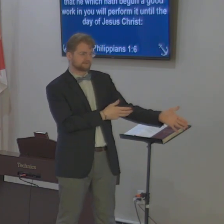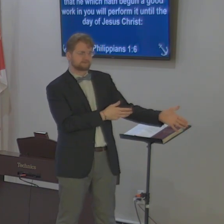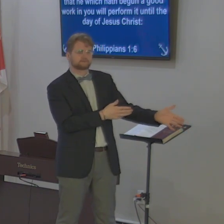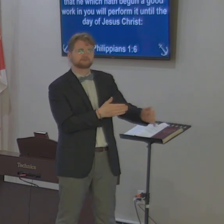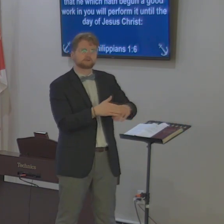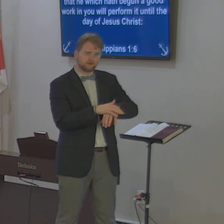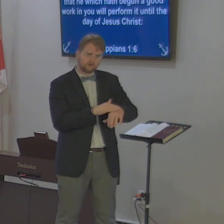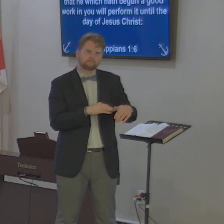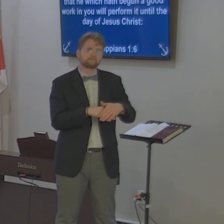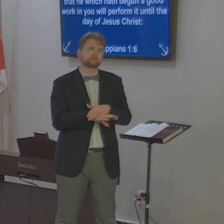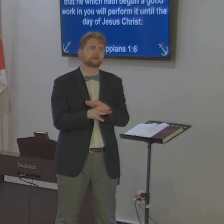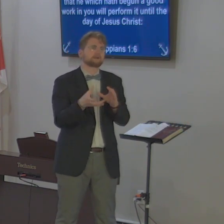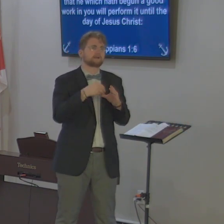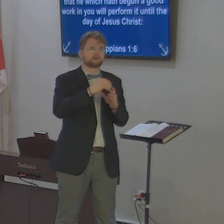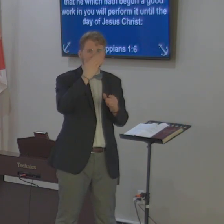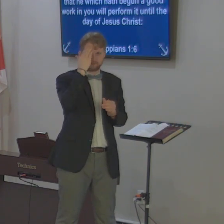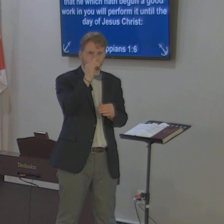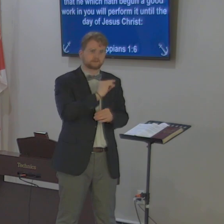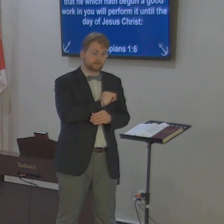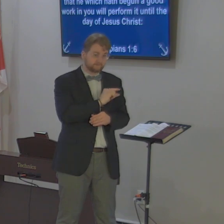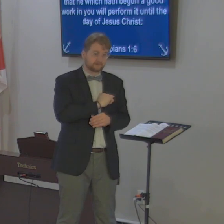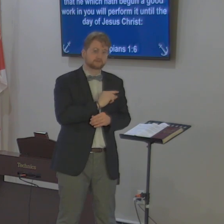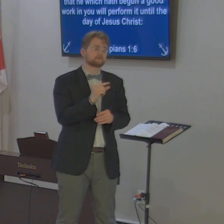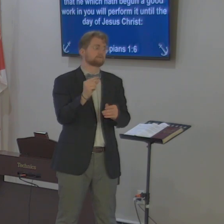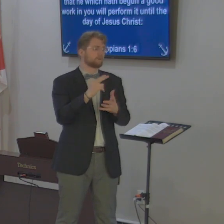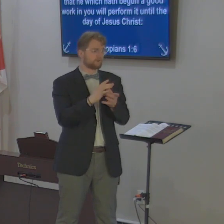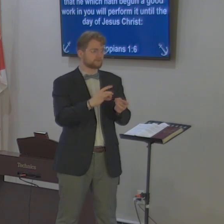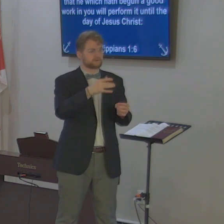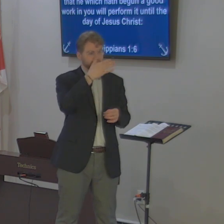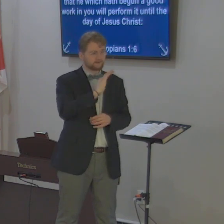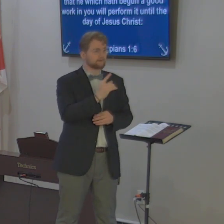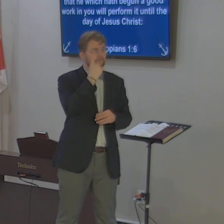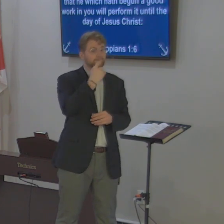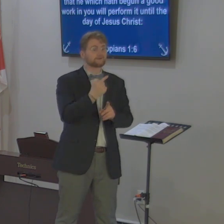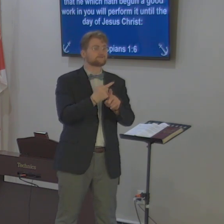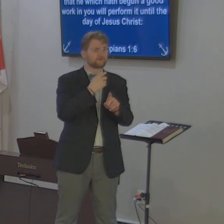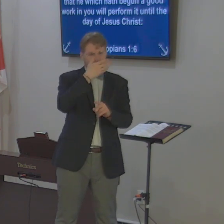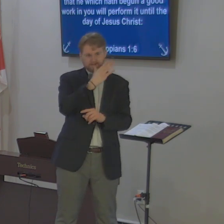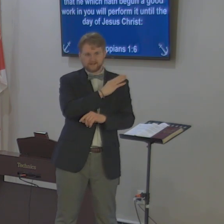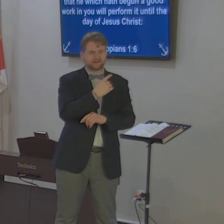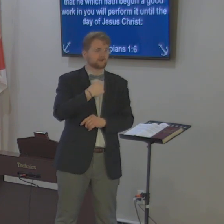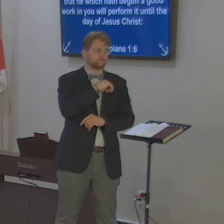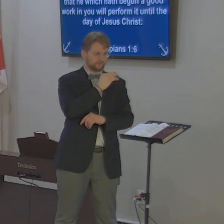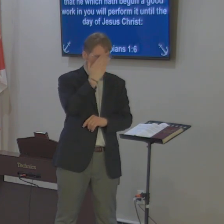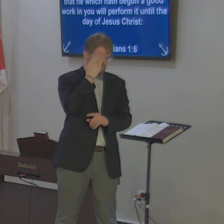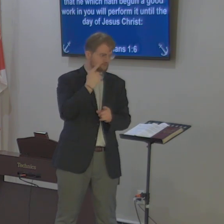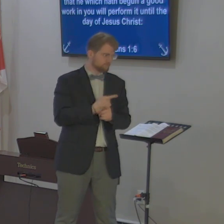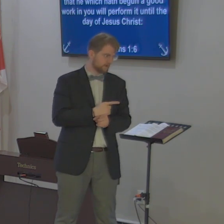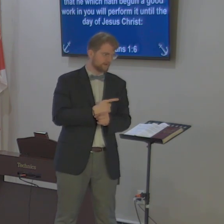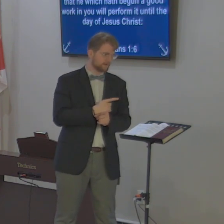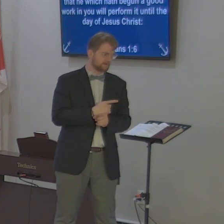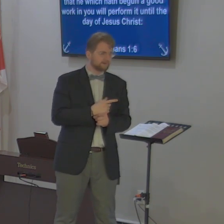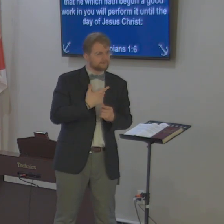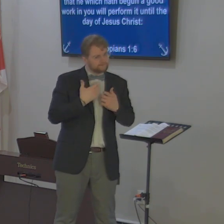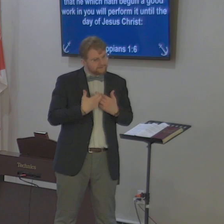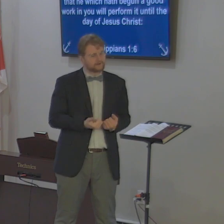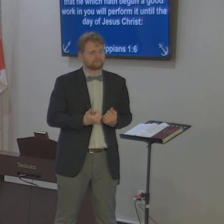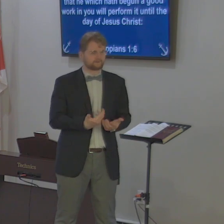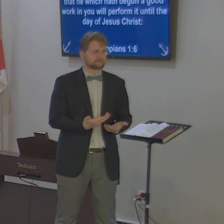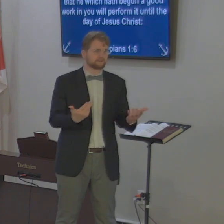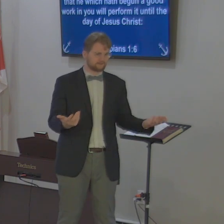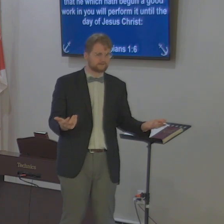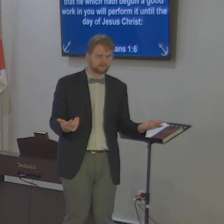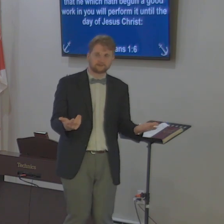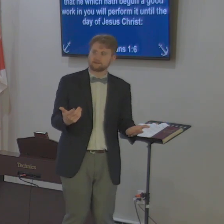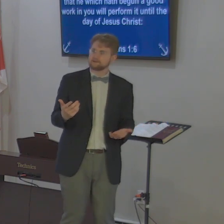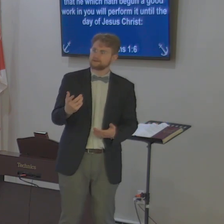comfort in the conviction of the Holy Spirit of God, number one, because it's from God. And number two, we can know that it's right. Be confident of this very thing, that he which hath begun a